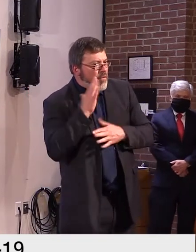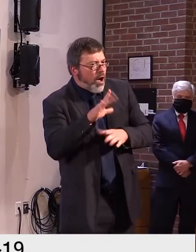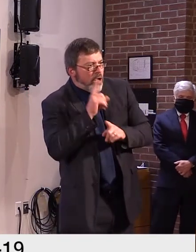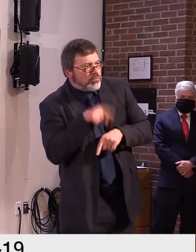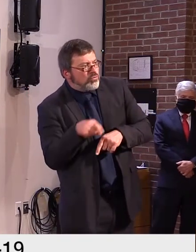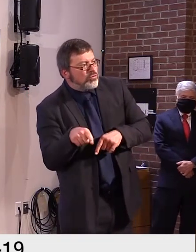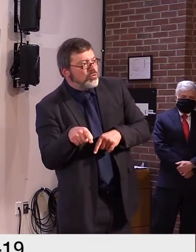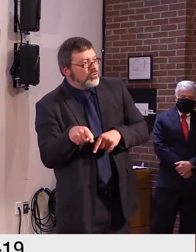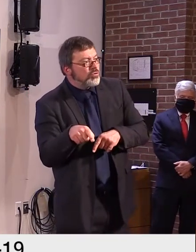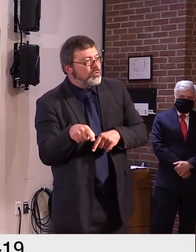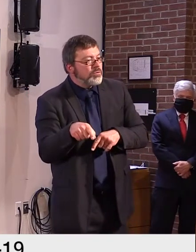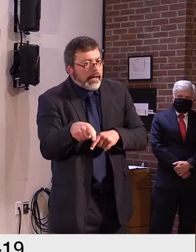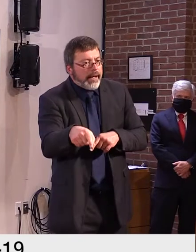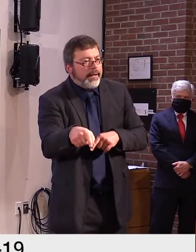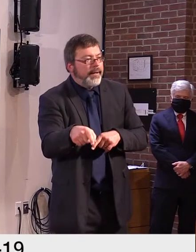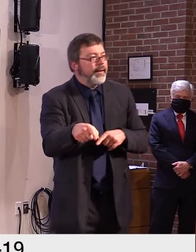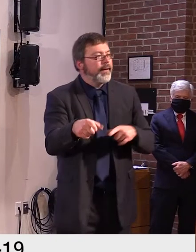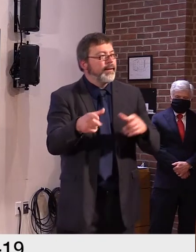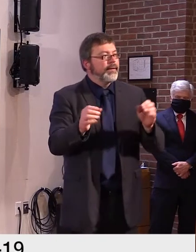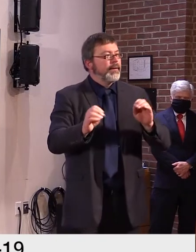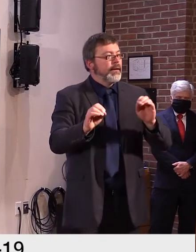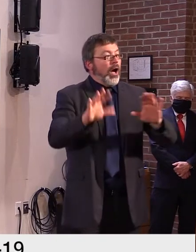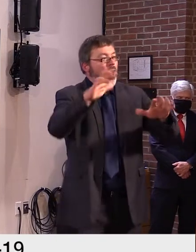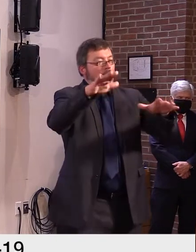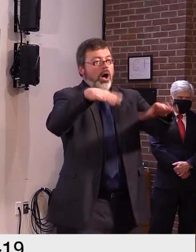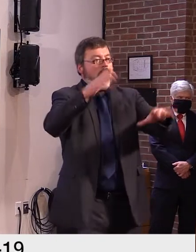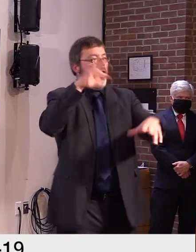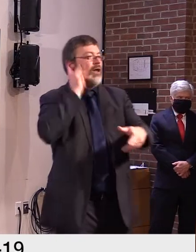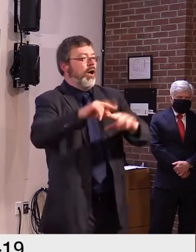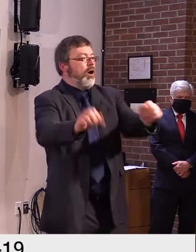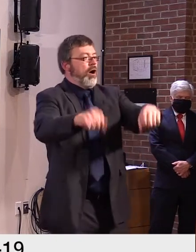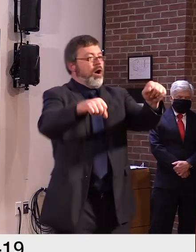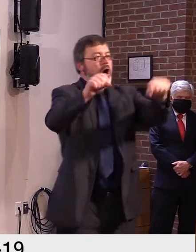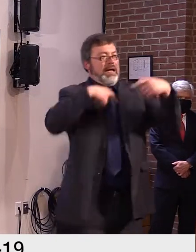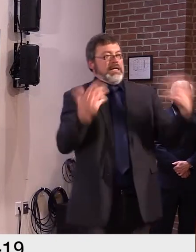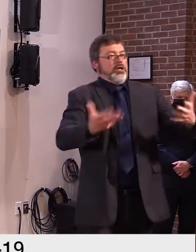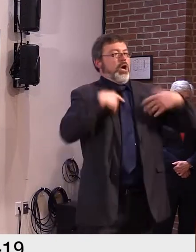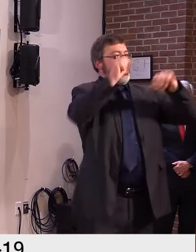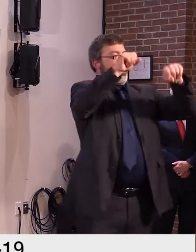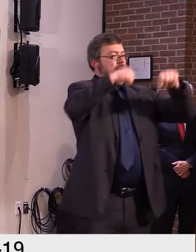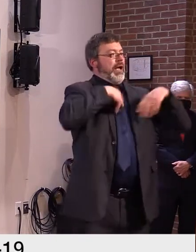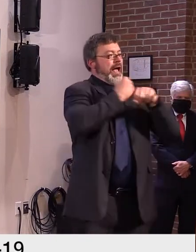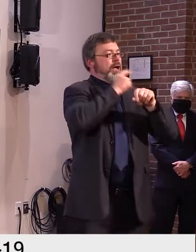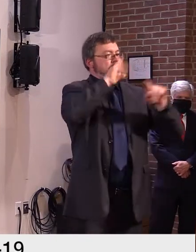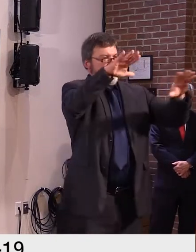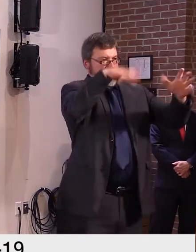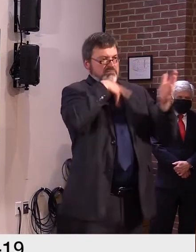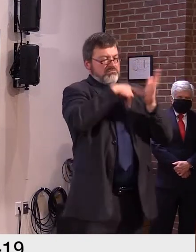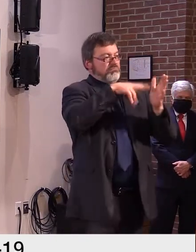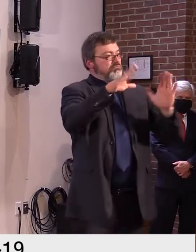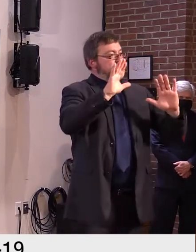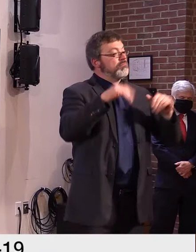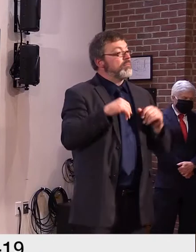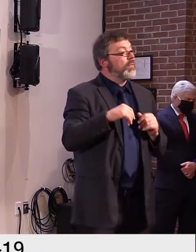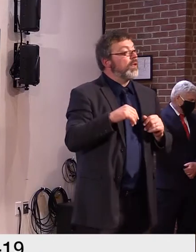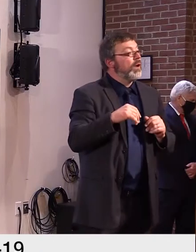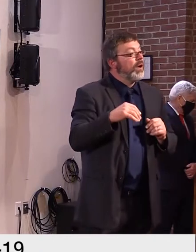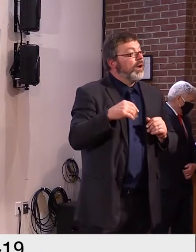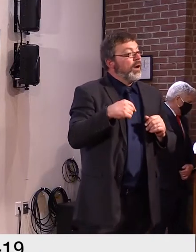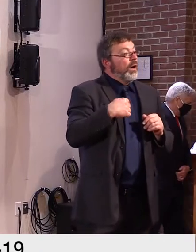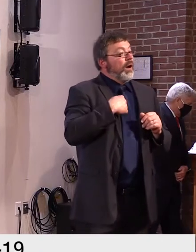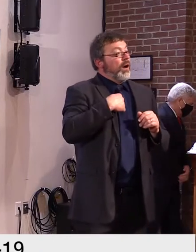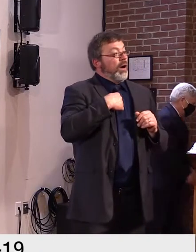Okay, thank you very much. Oh, wait a second. Oh, sorry, can you hear me? So Lisa, I think what you're